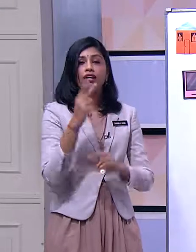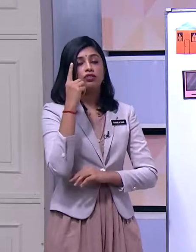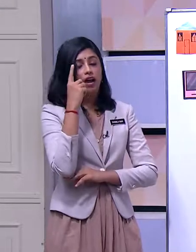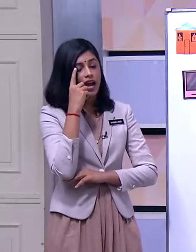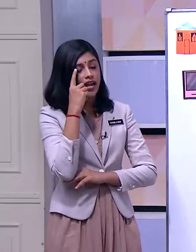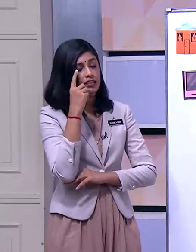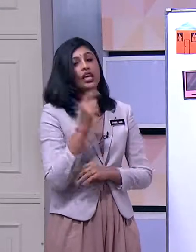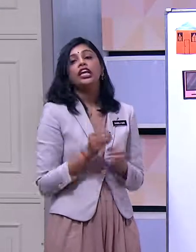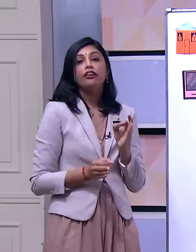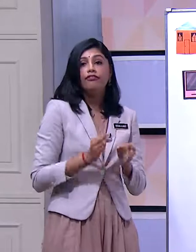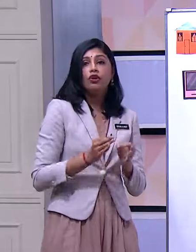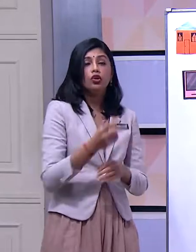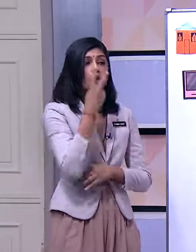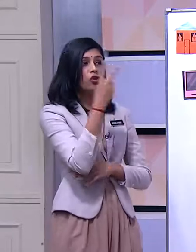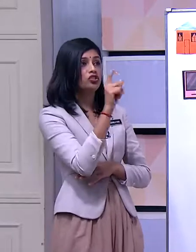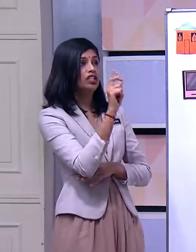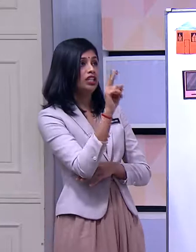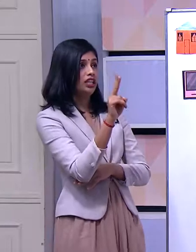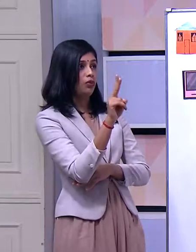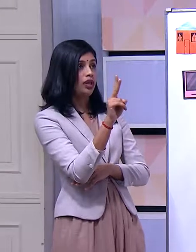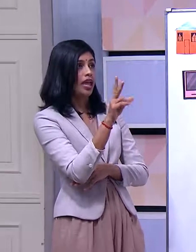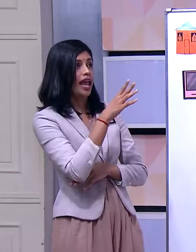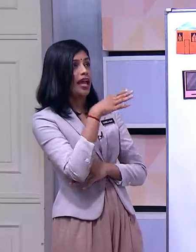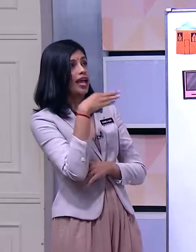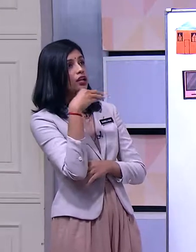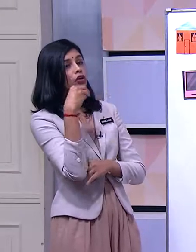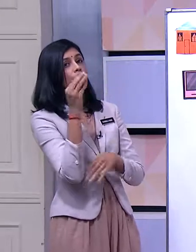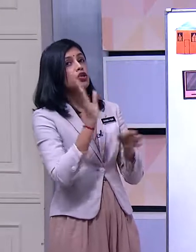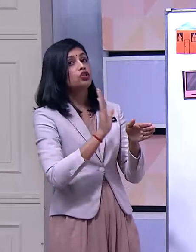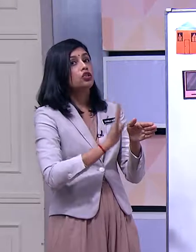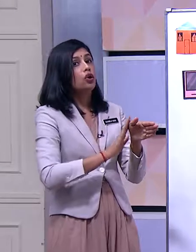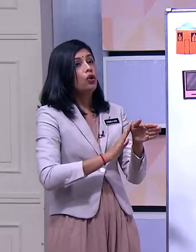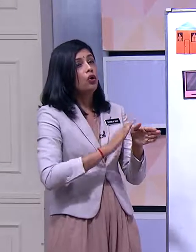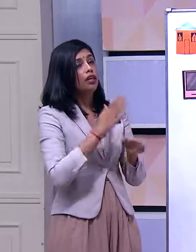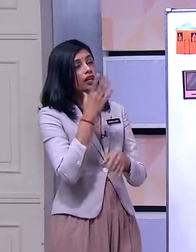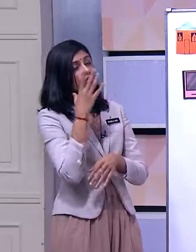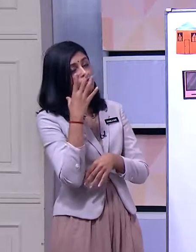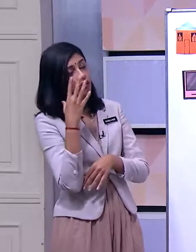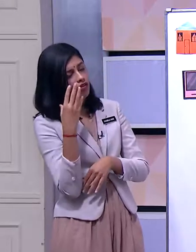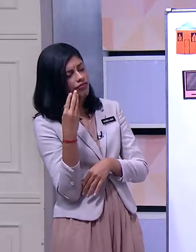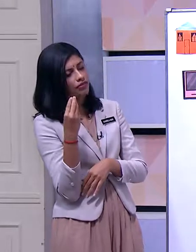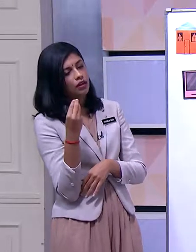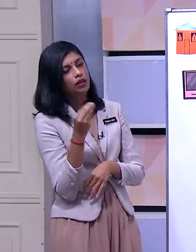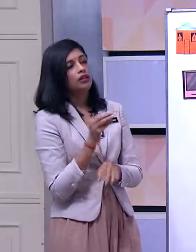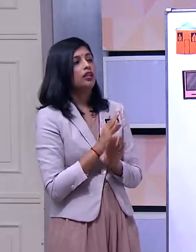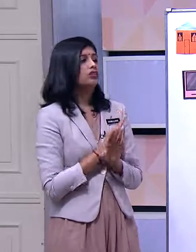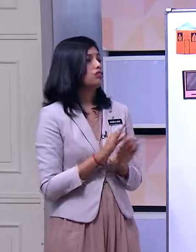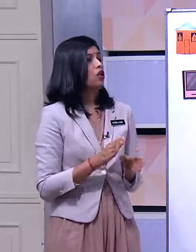your eyes. If you are watching TV and you slowly doze off, that is not